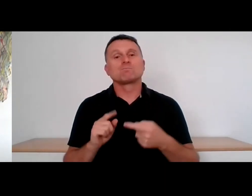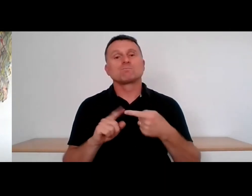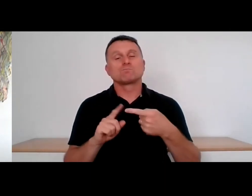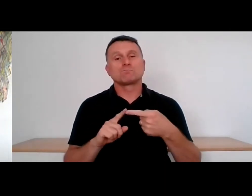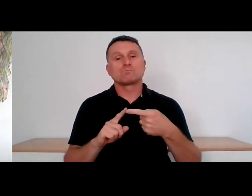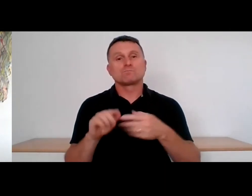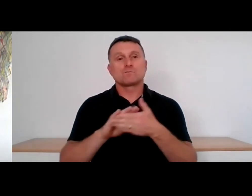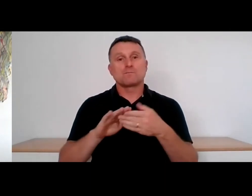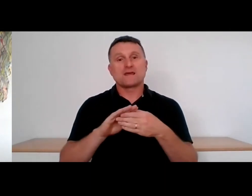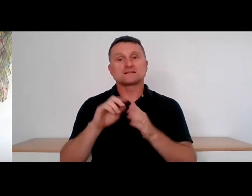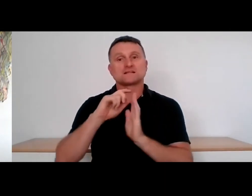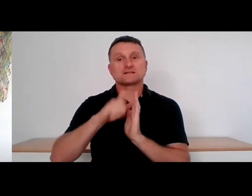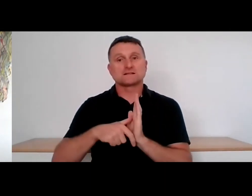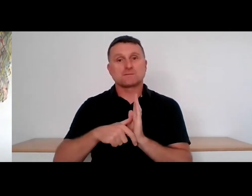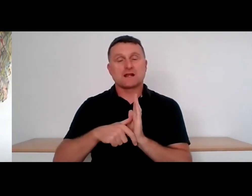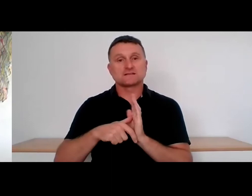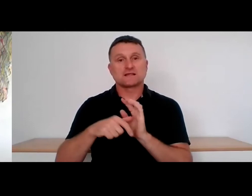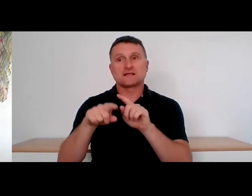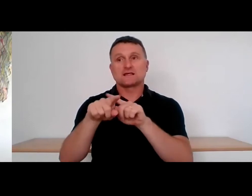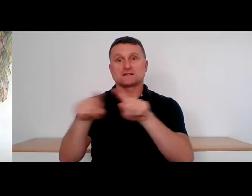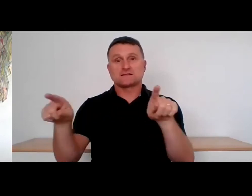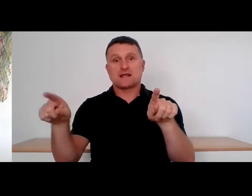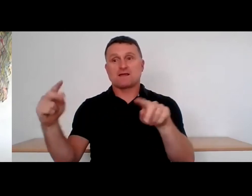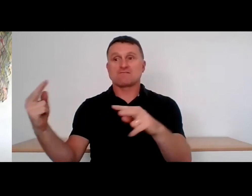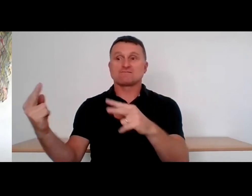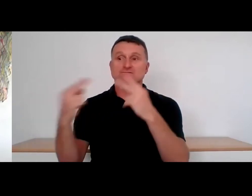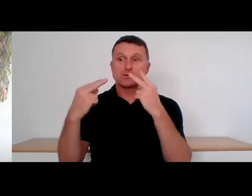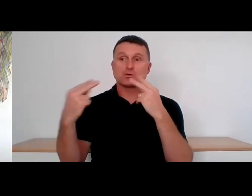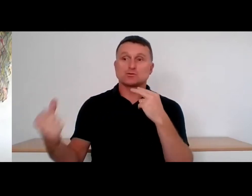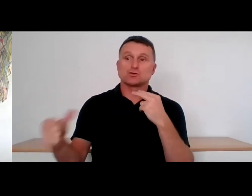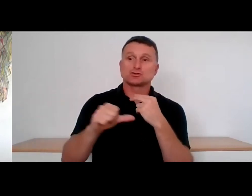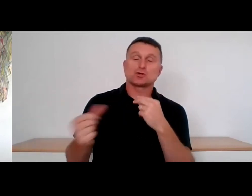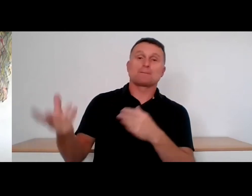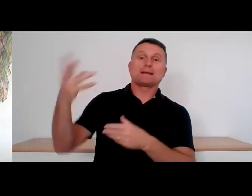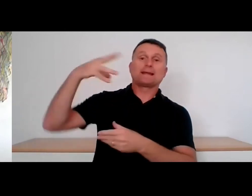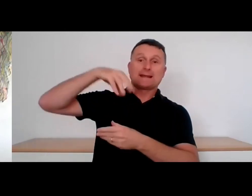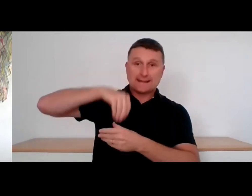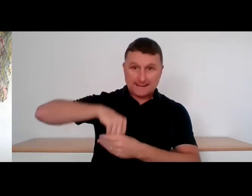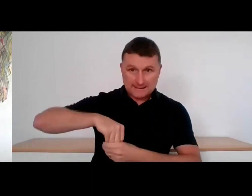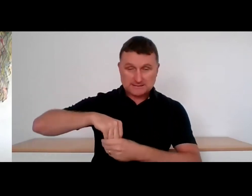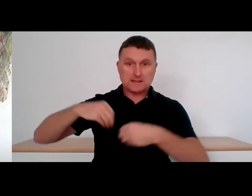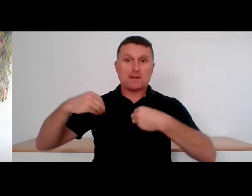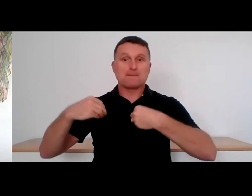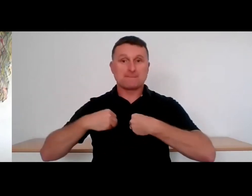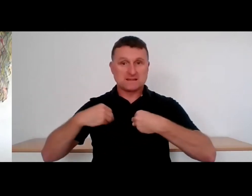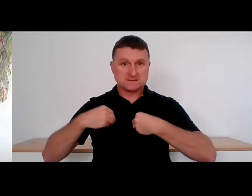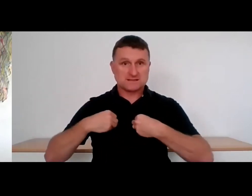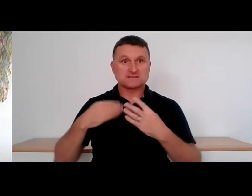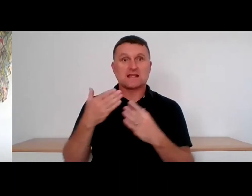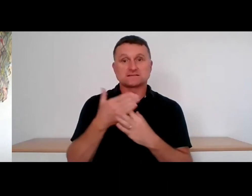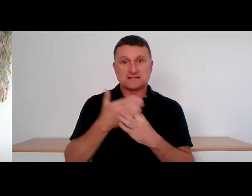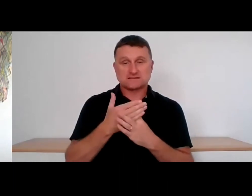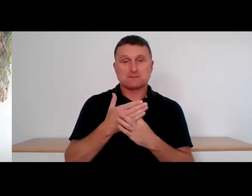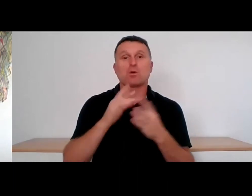disability sector should input into the development of RLT Inc.'s accessibility policy.